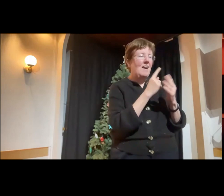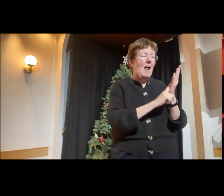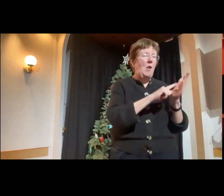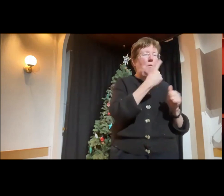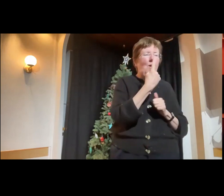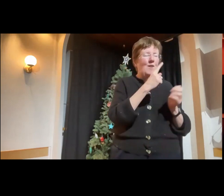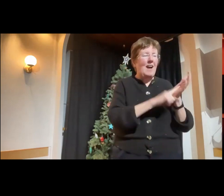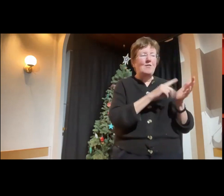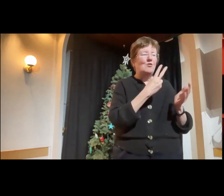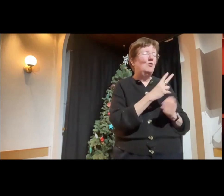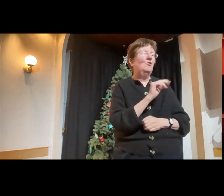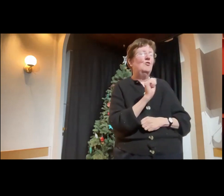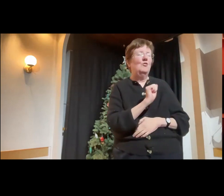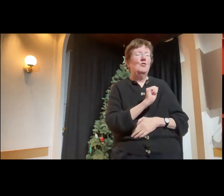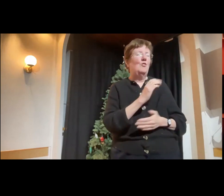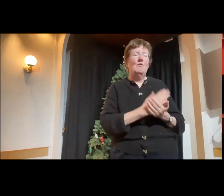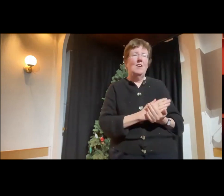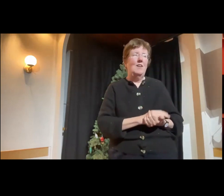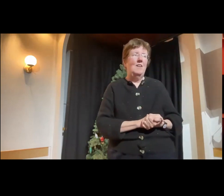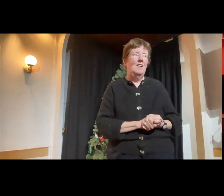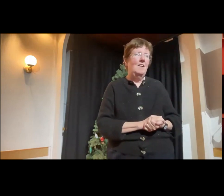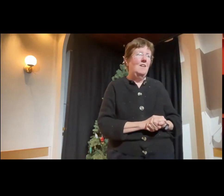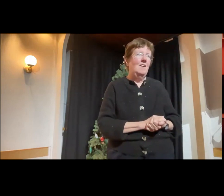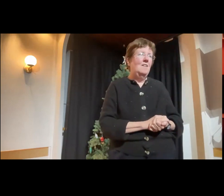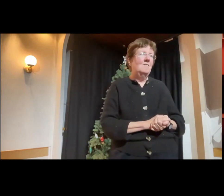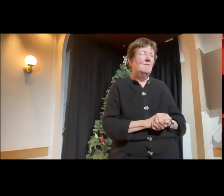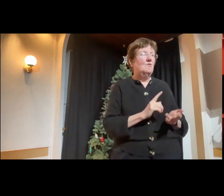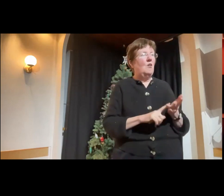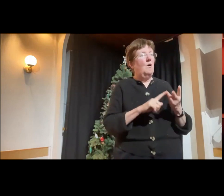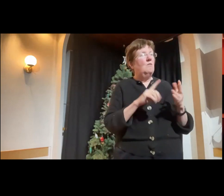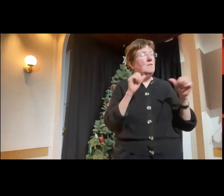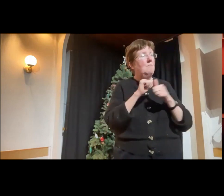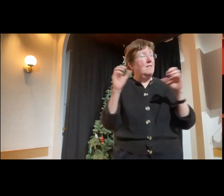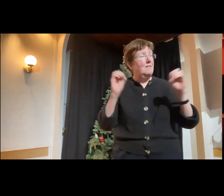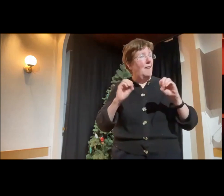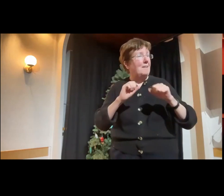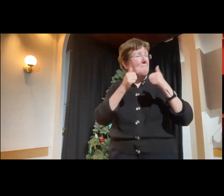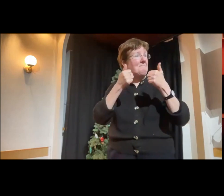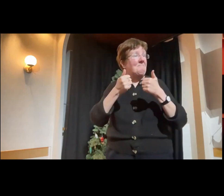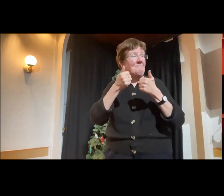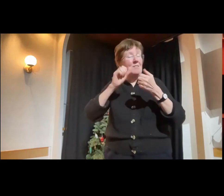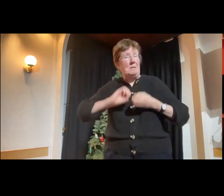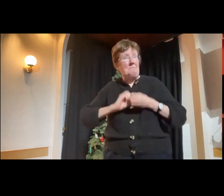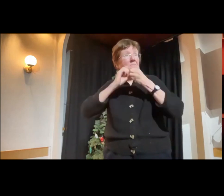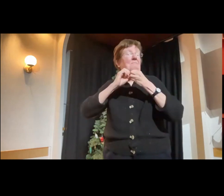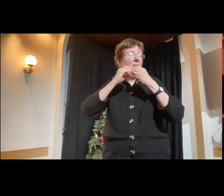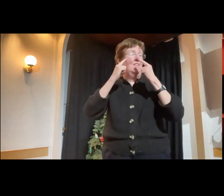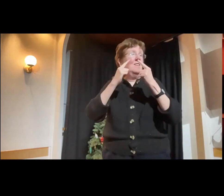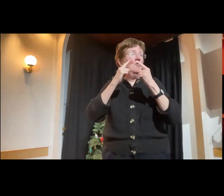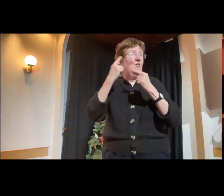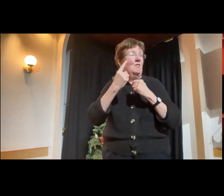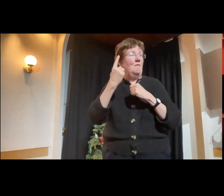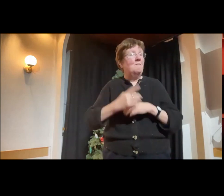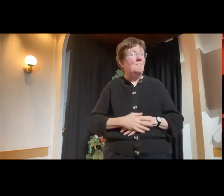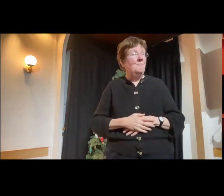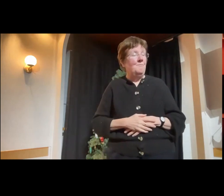but in terms of developing L1 and L2, it doesn't come under that category. It's really an L3